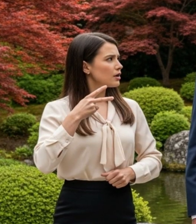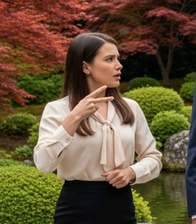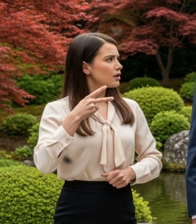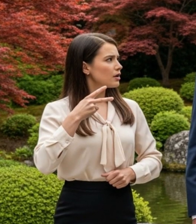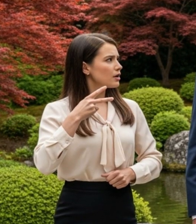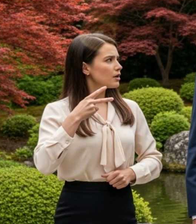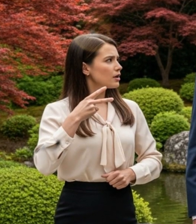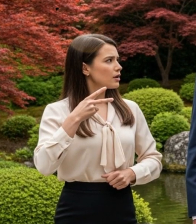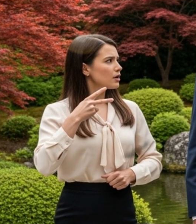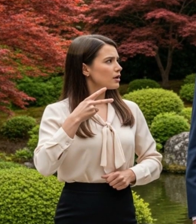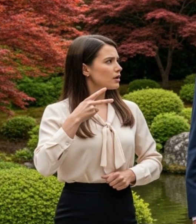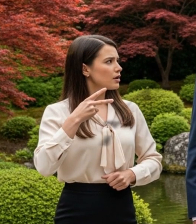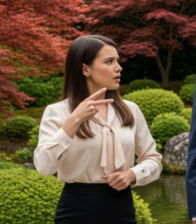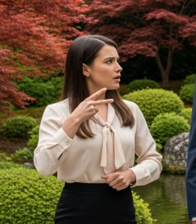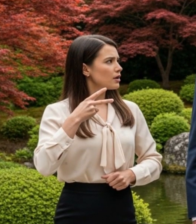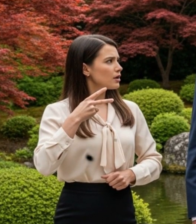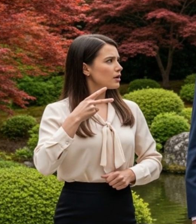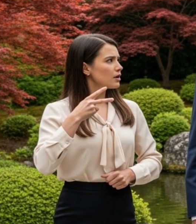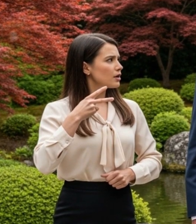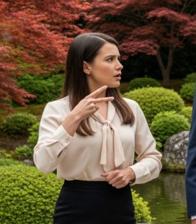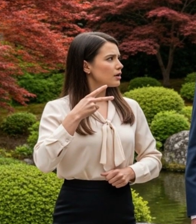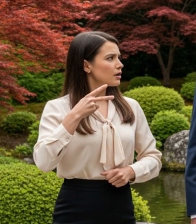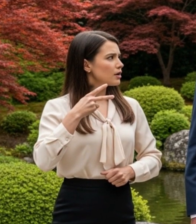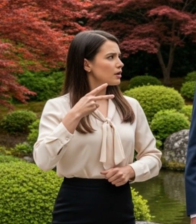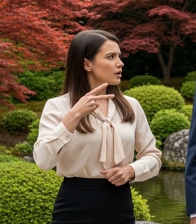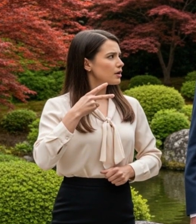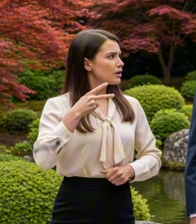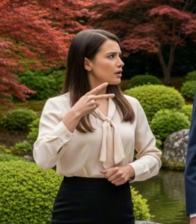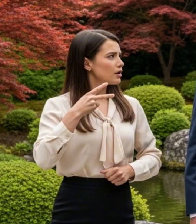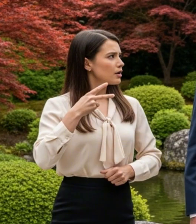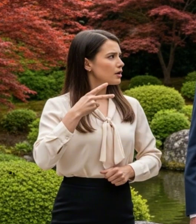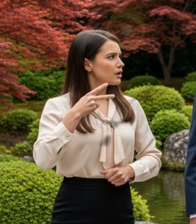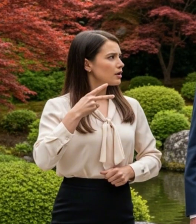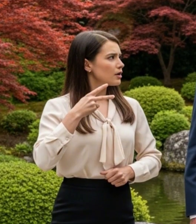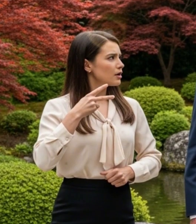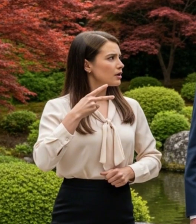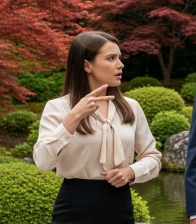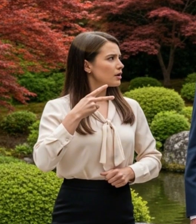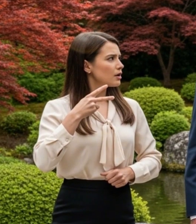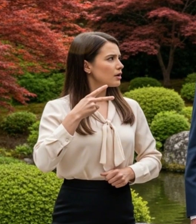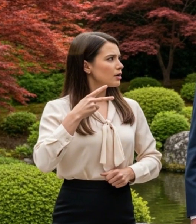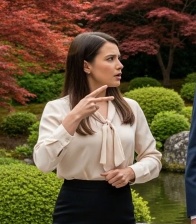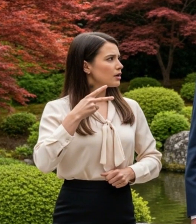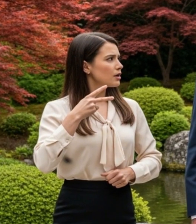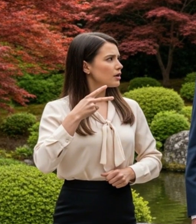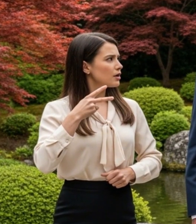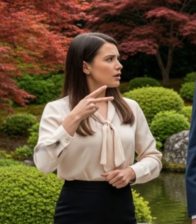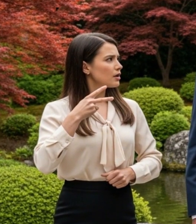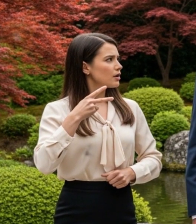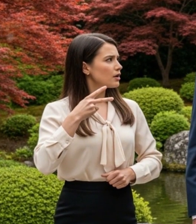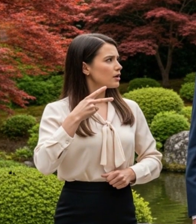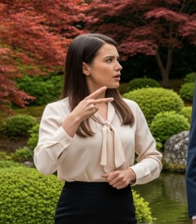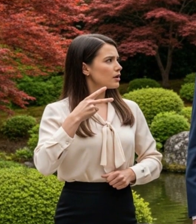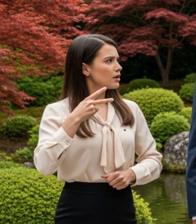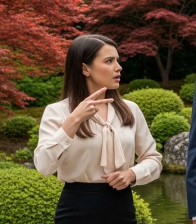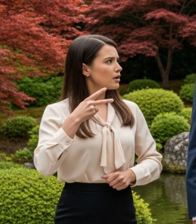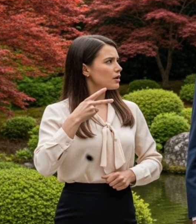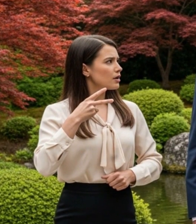there. Elora felt a wave of sympathy for Julian and frustration toward Marcus Thorne. How could a man who